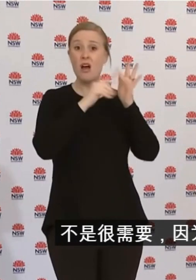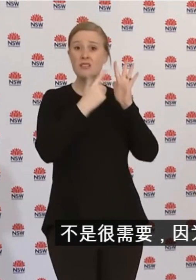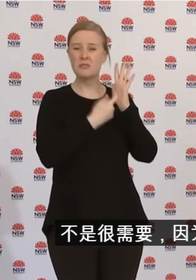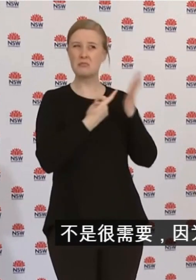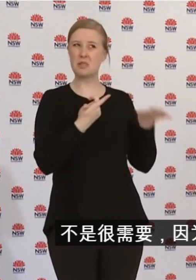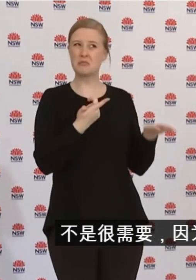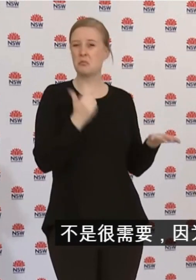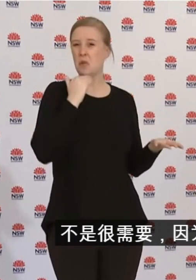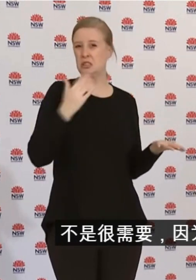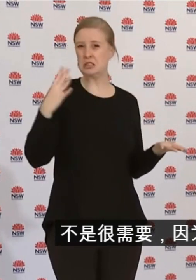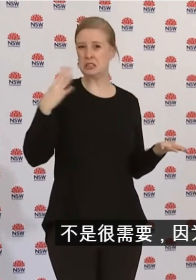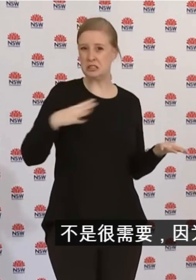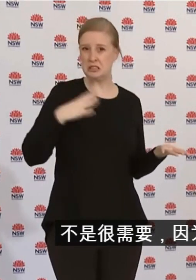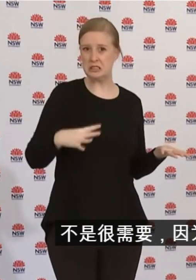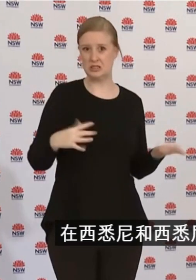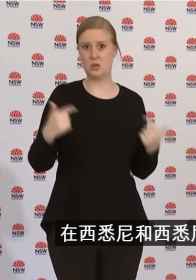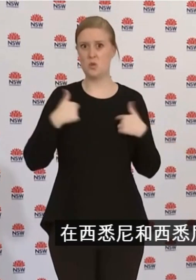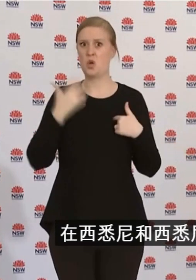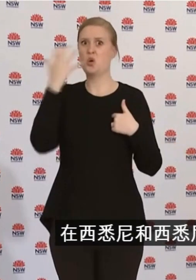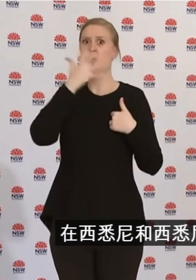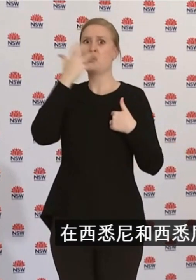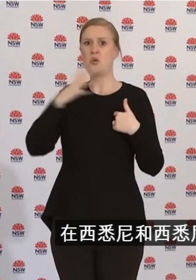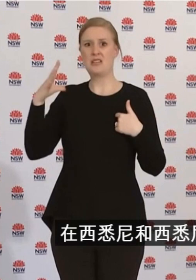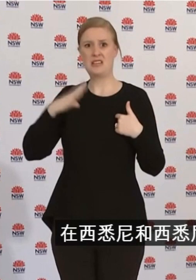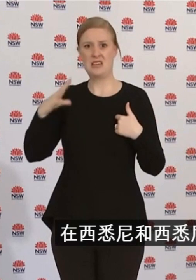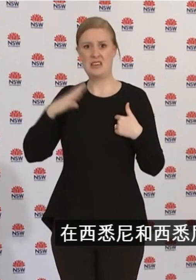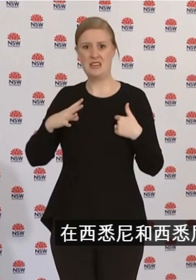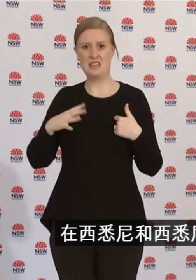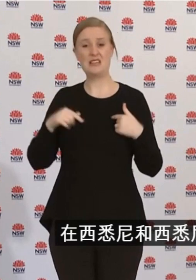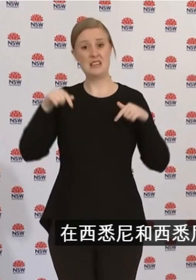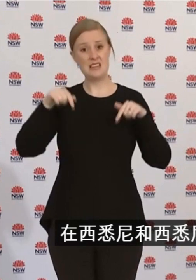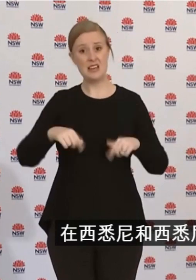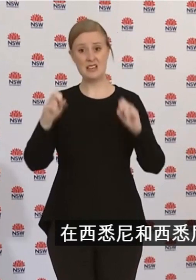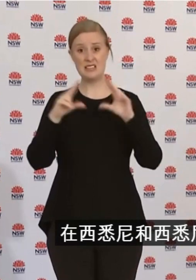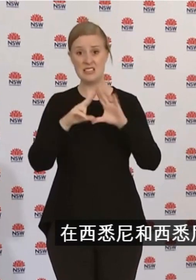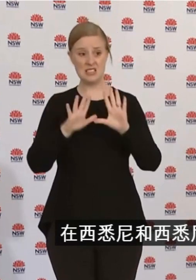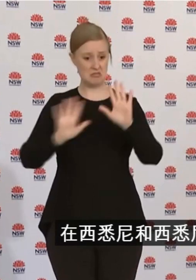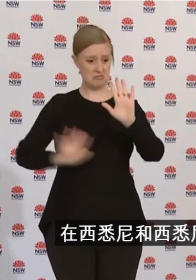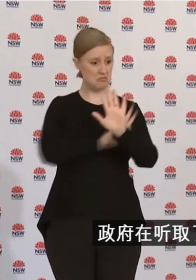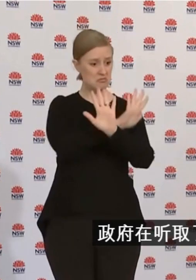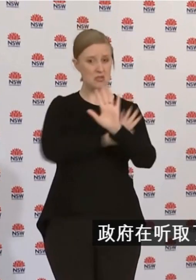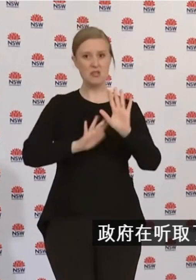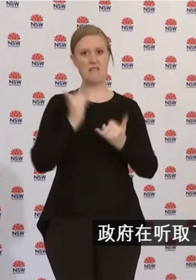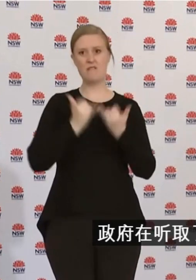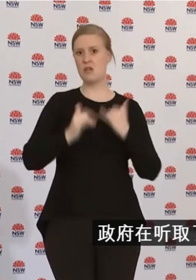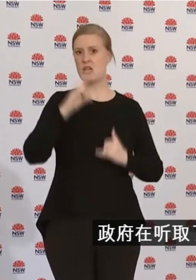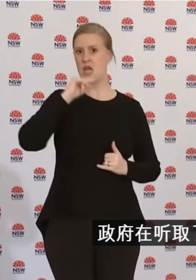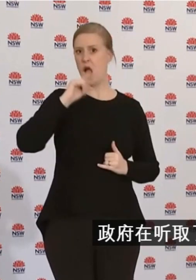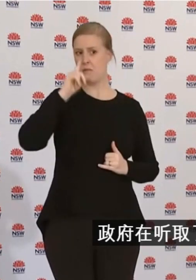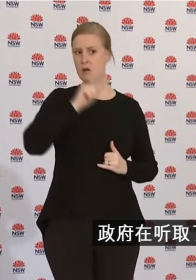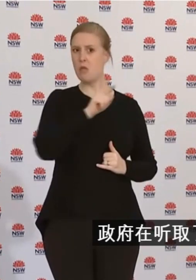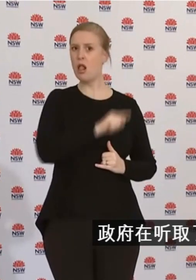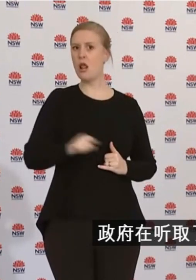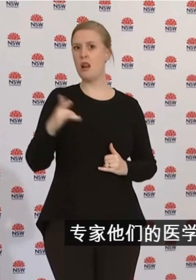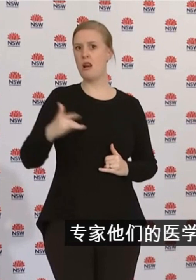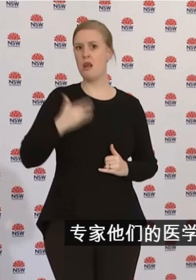time. We have a very young population in southwest and western Sydney, and based on the advice that the federal government have given after they took